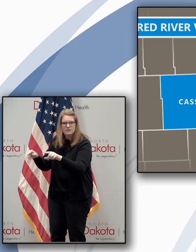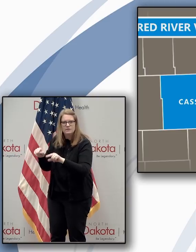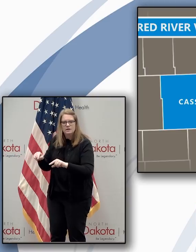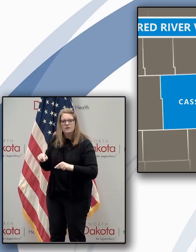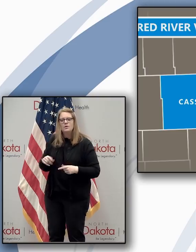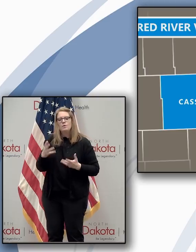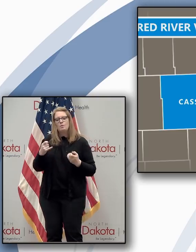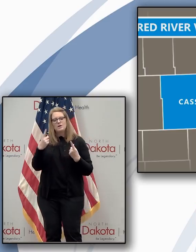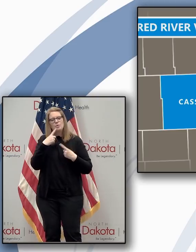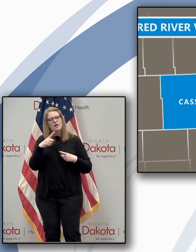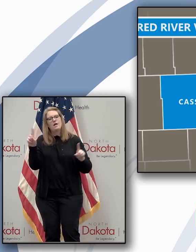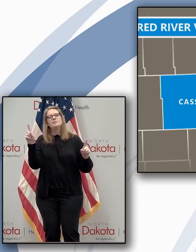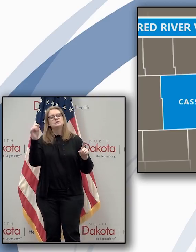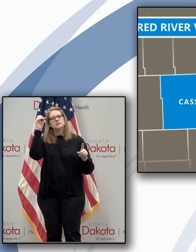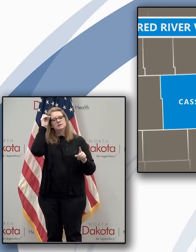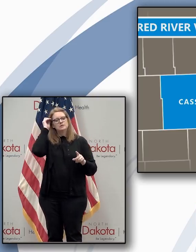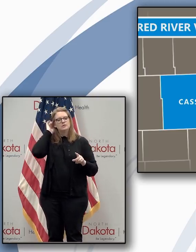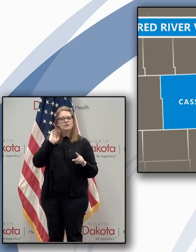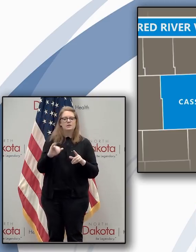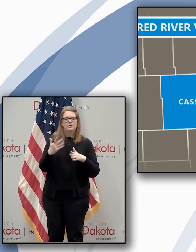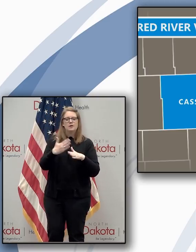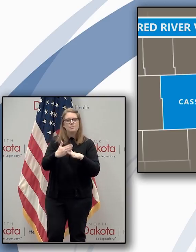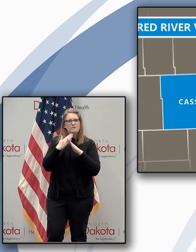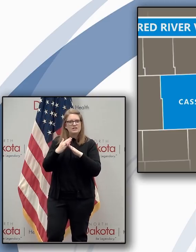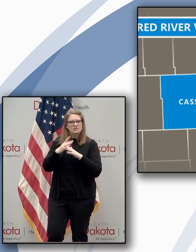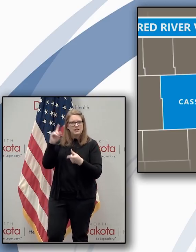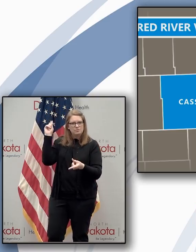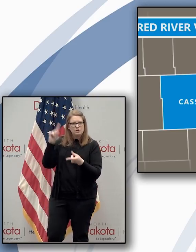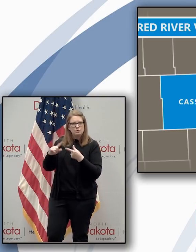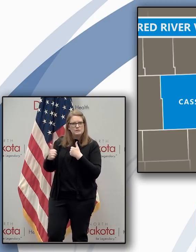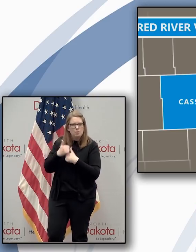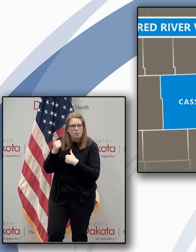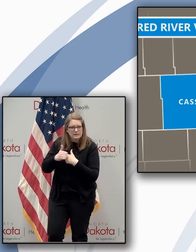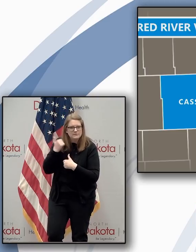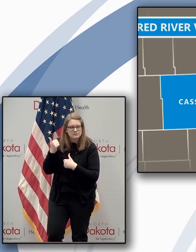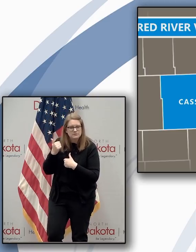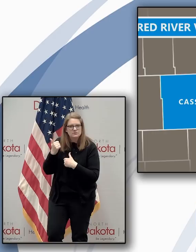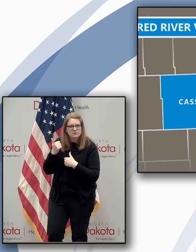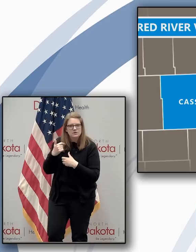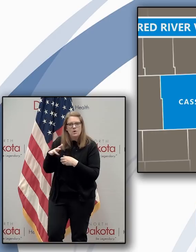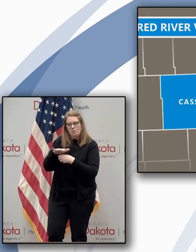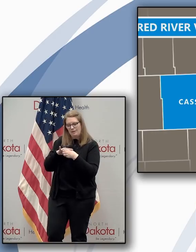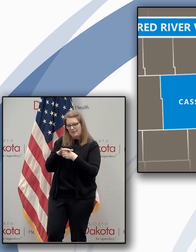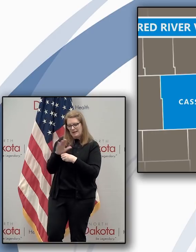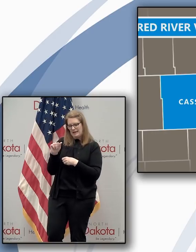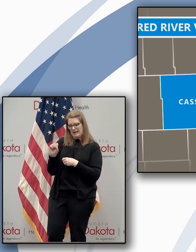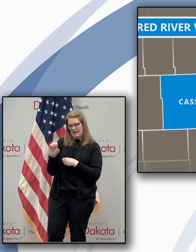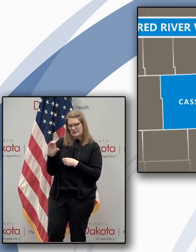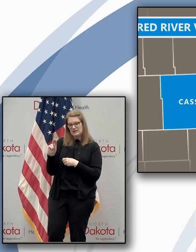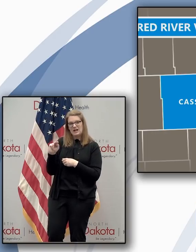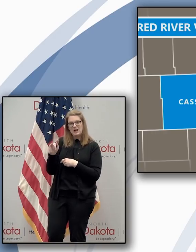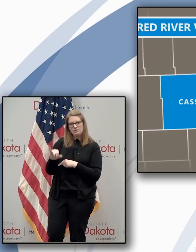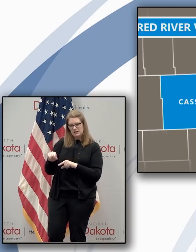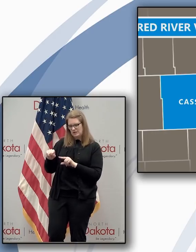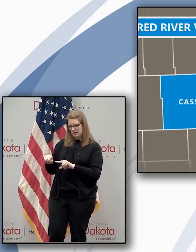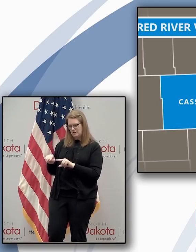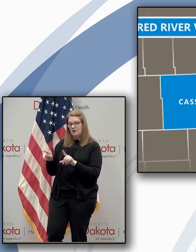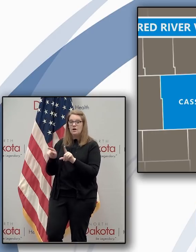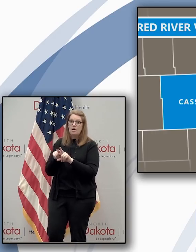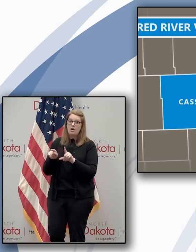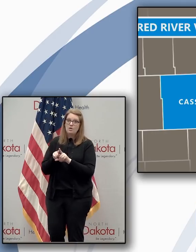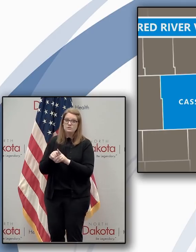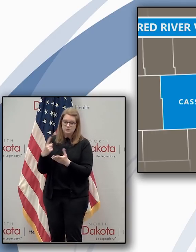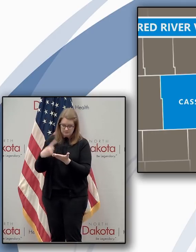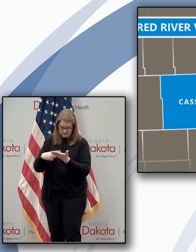couple of things: is prevention and mitigation within Cass County, and by Cass County, we're really also then talking about